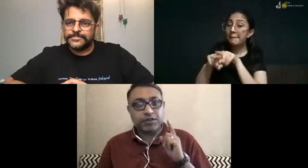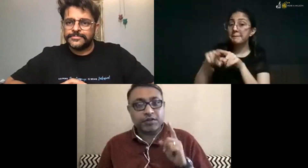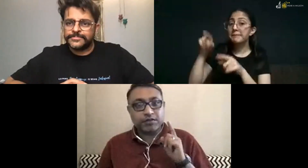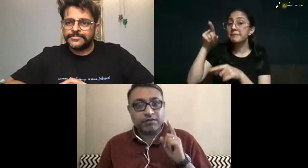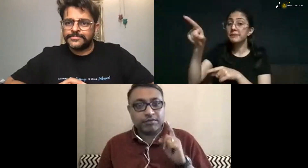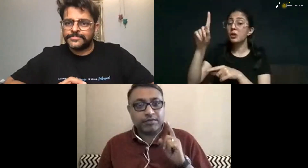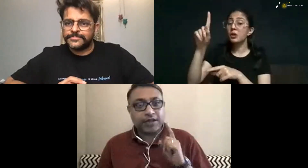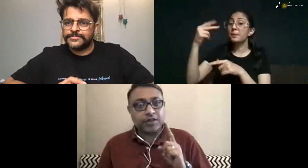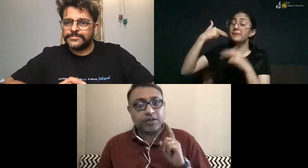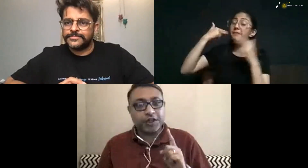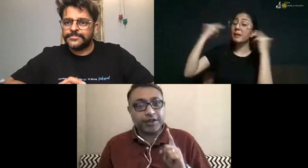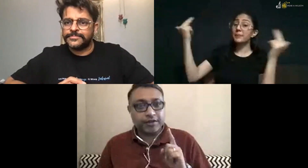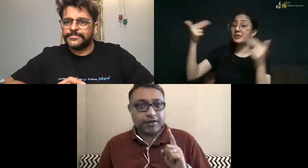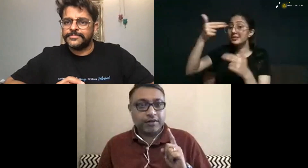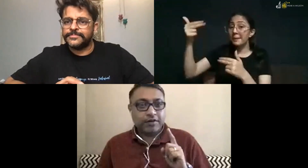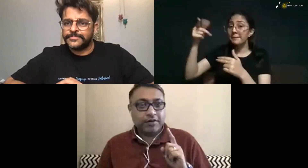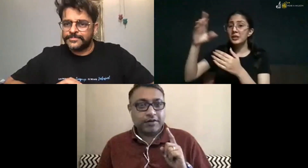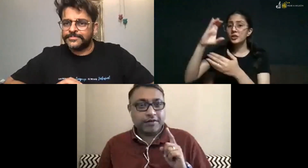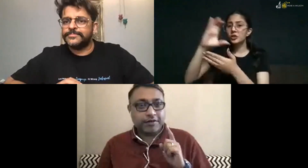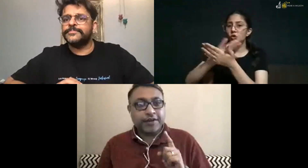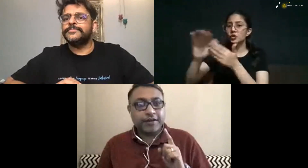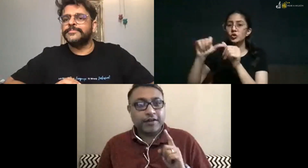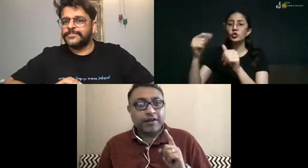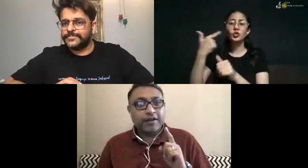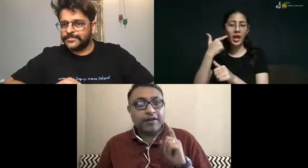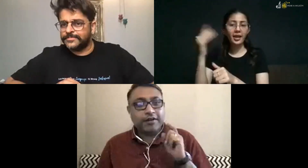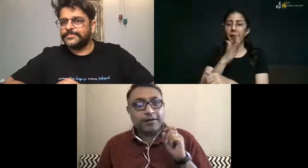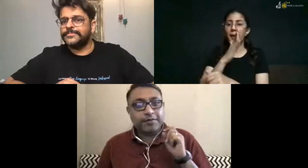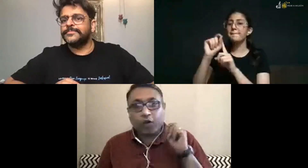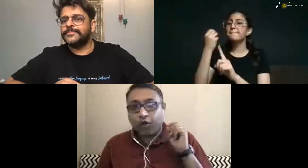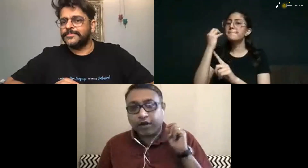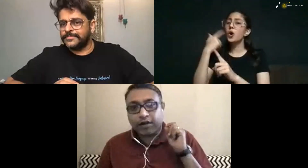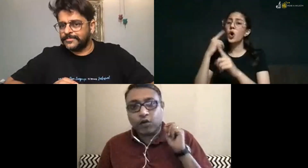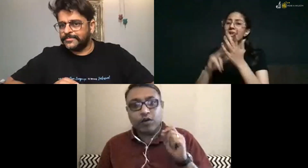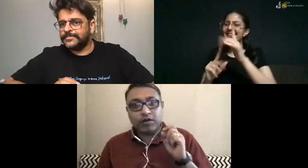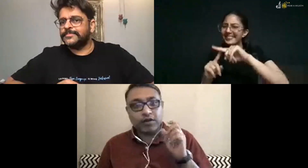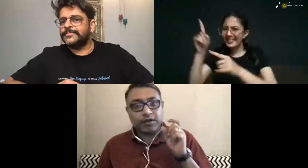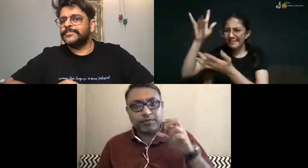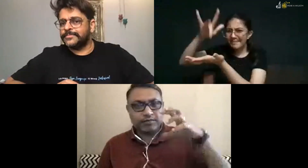which is a national chain, right? Or a